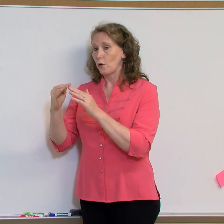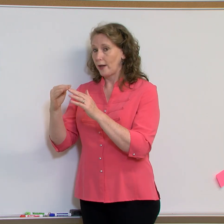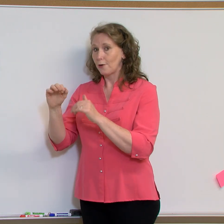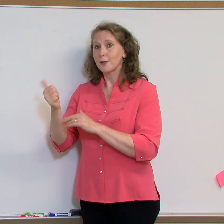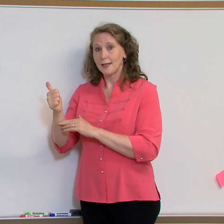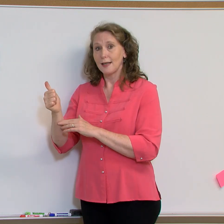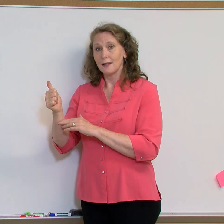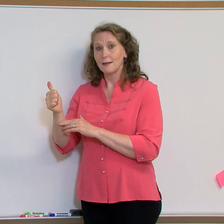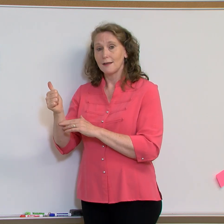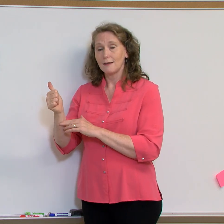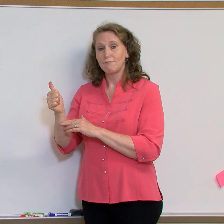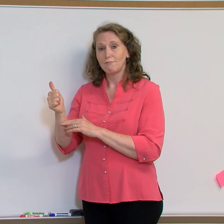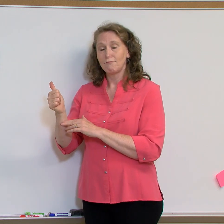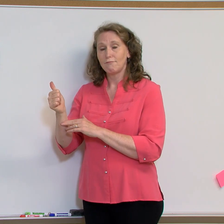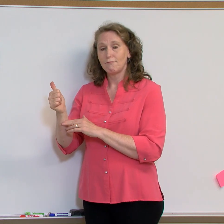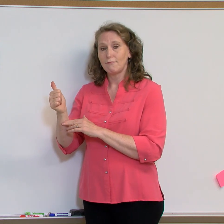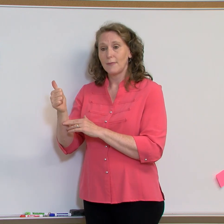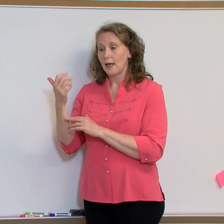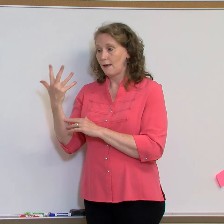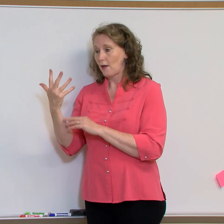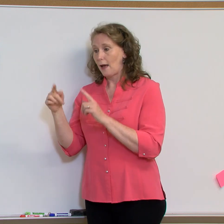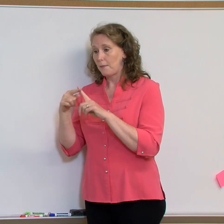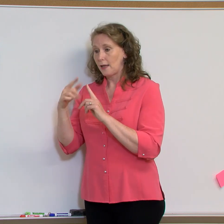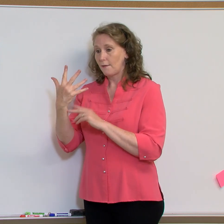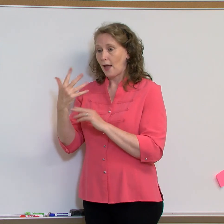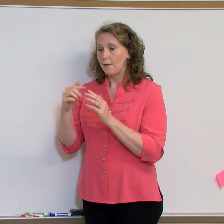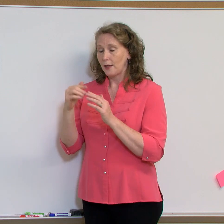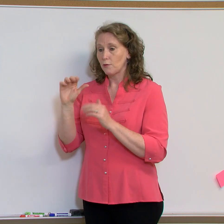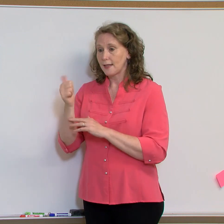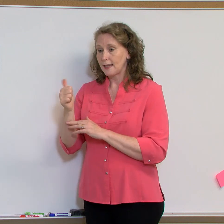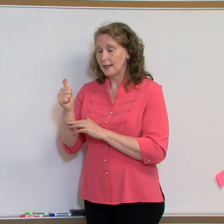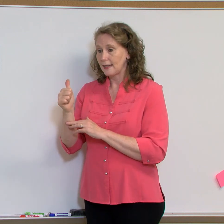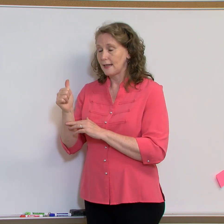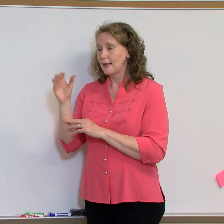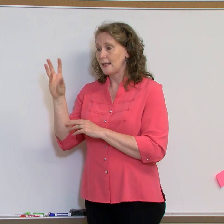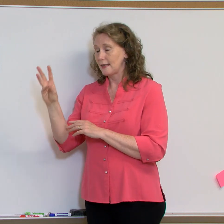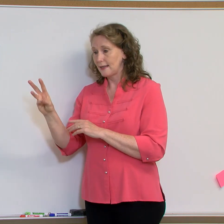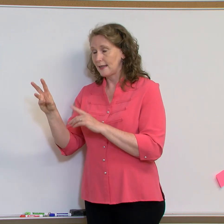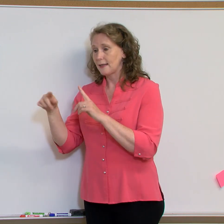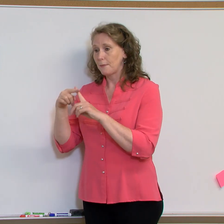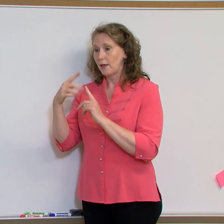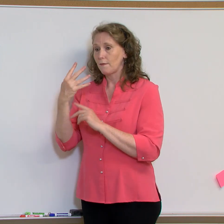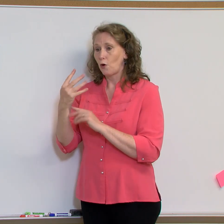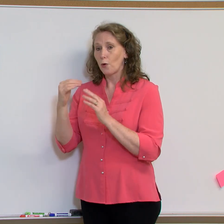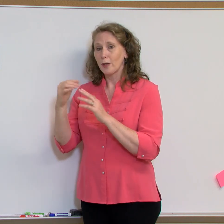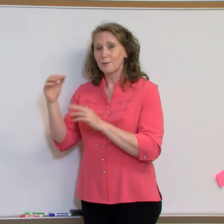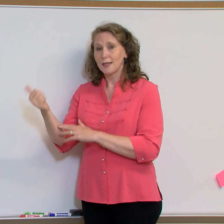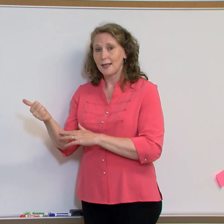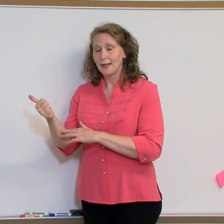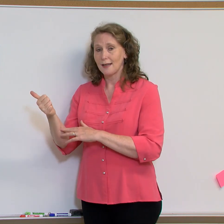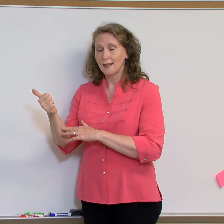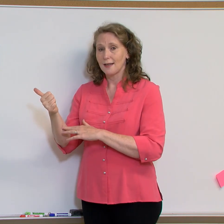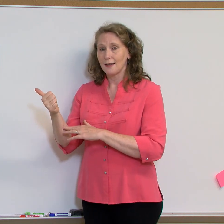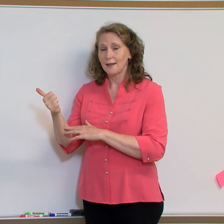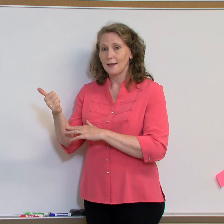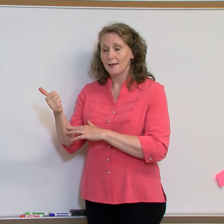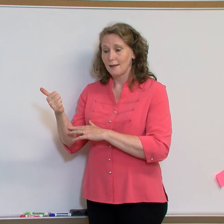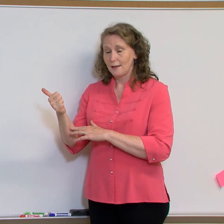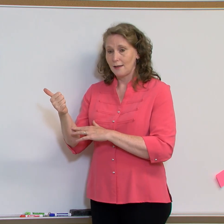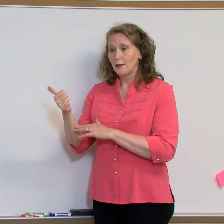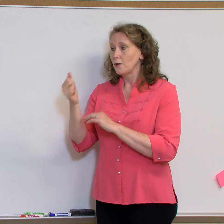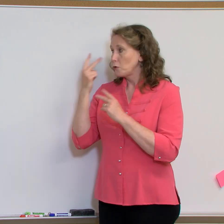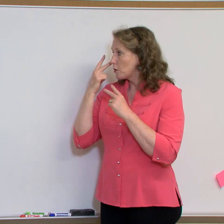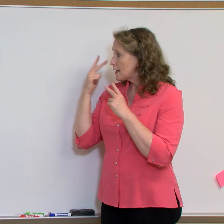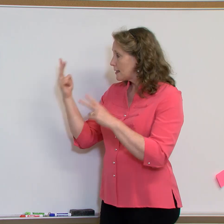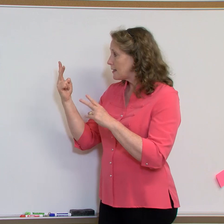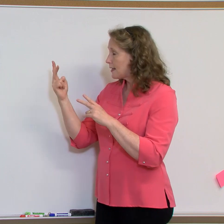also 10. 5 and 5 make 10. 6 and 4 make 10. You can see